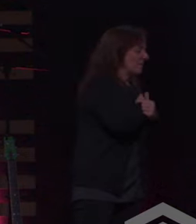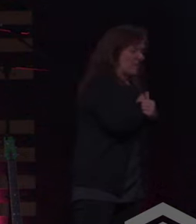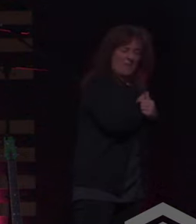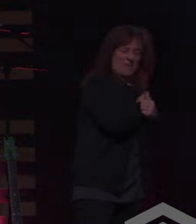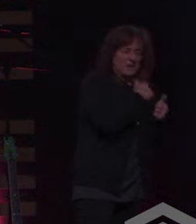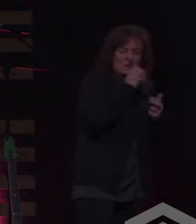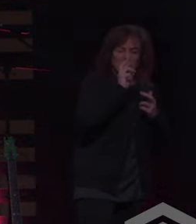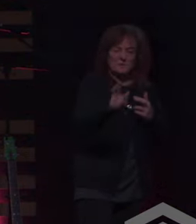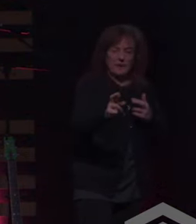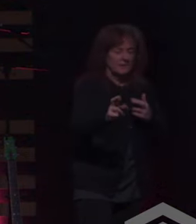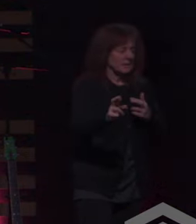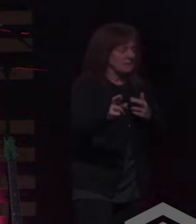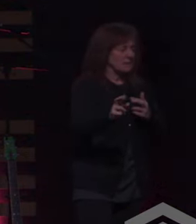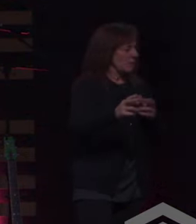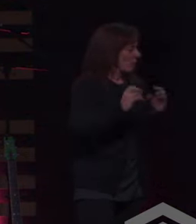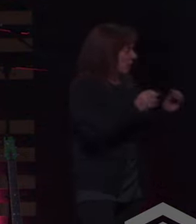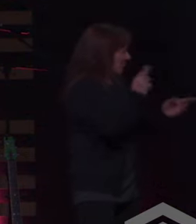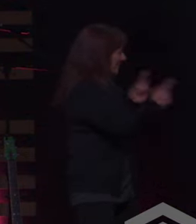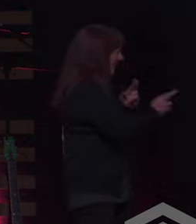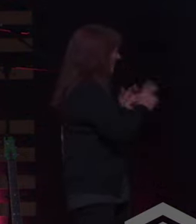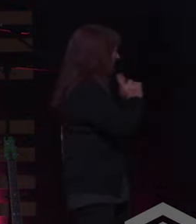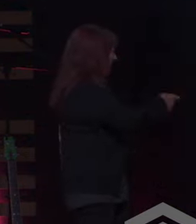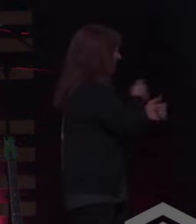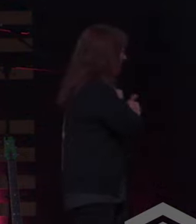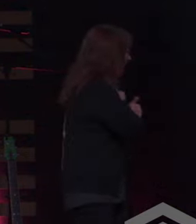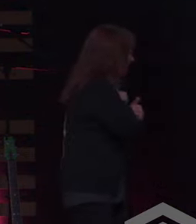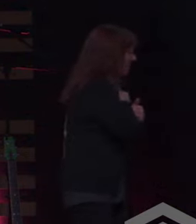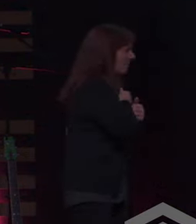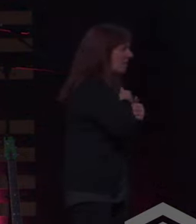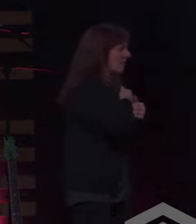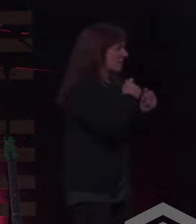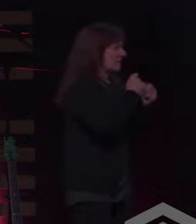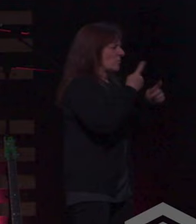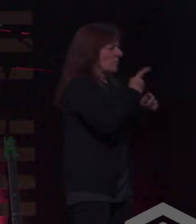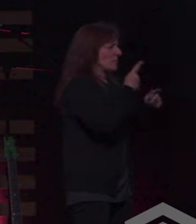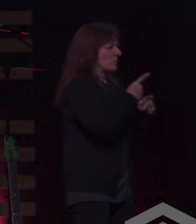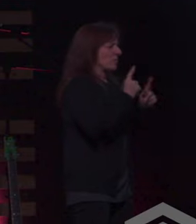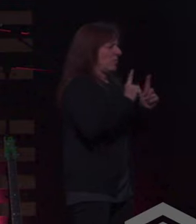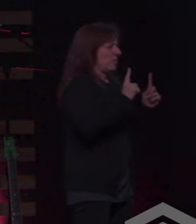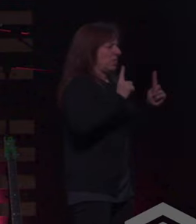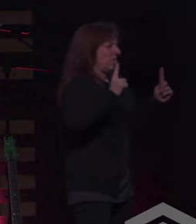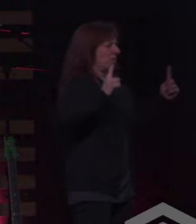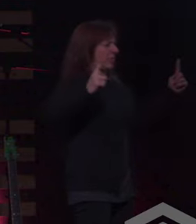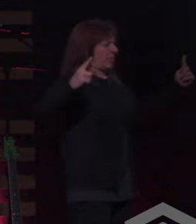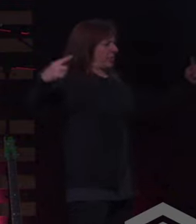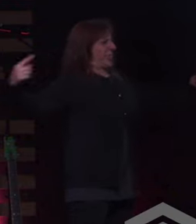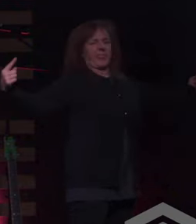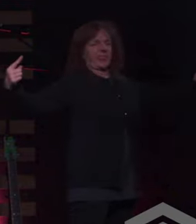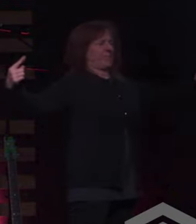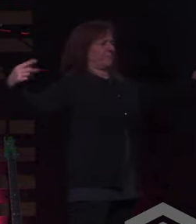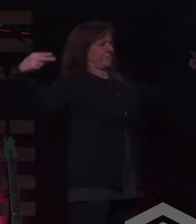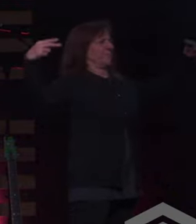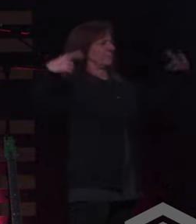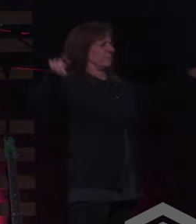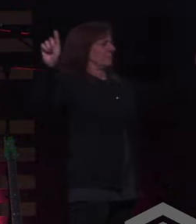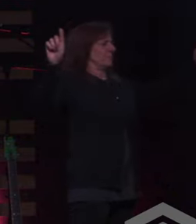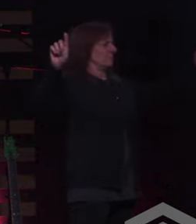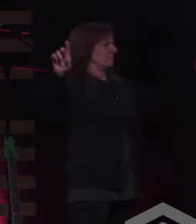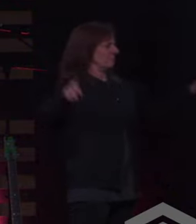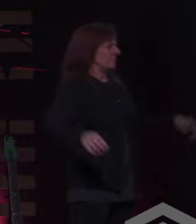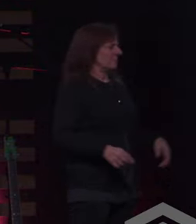respect. And without respect, he reacts without love. And you see how the cycle continues and continues and